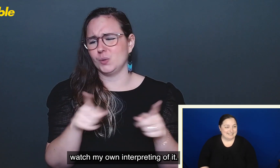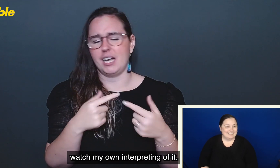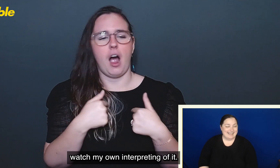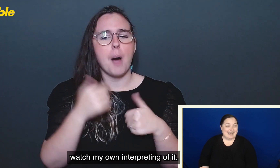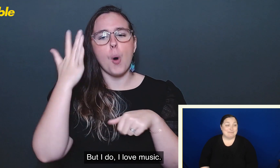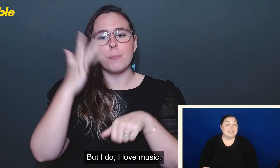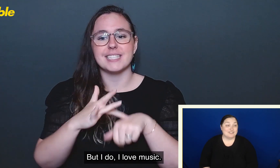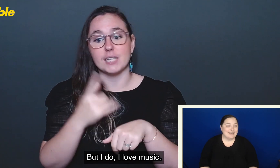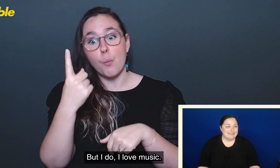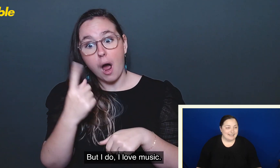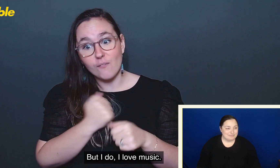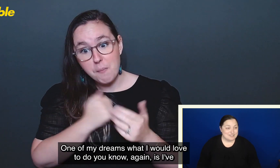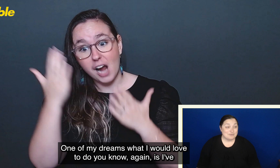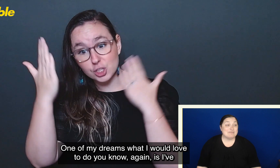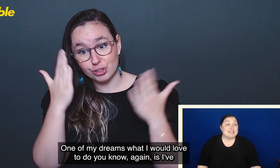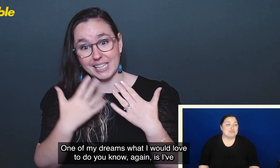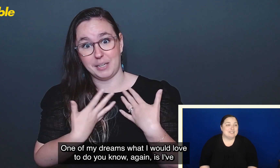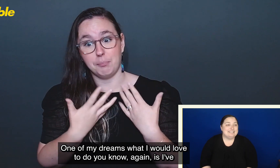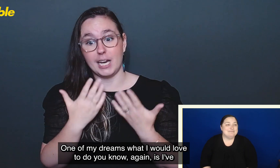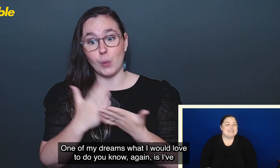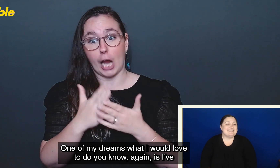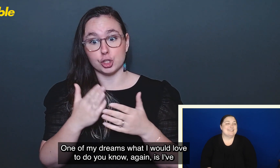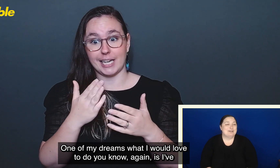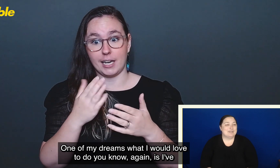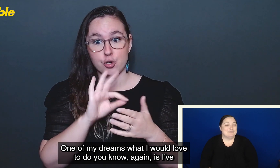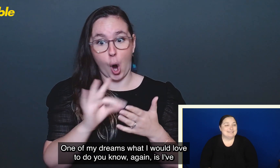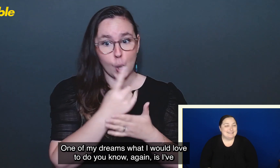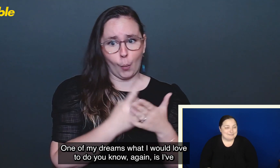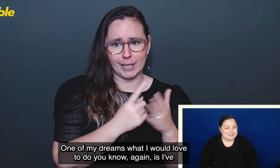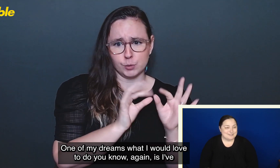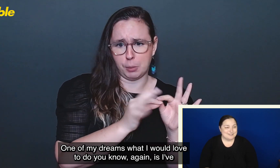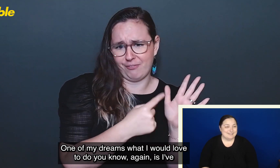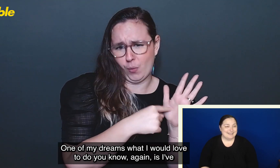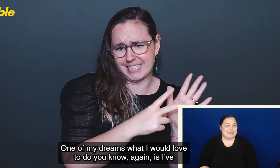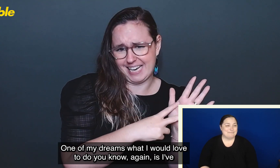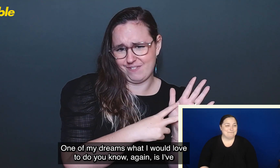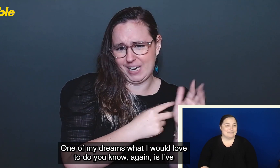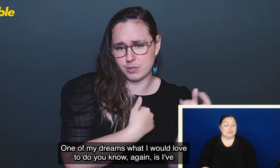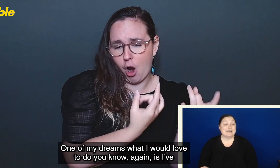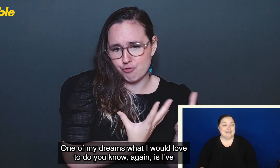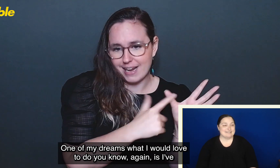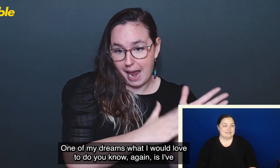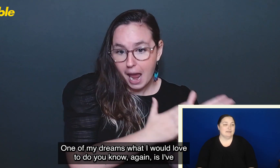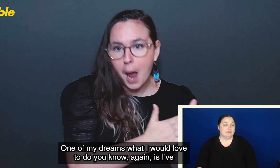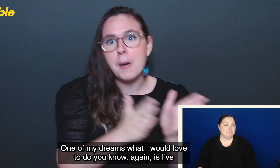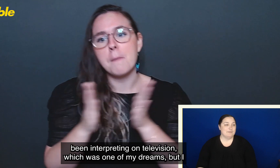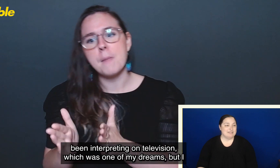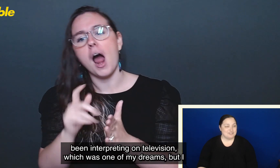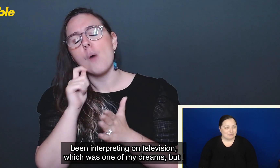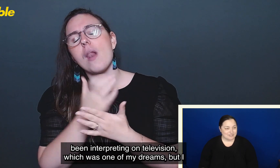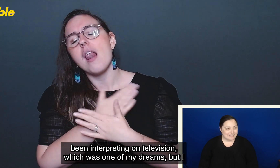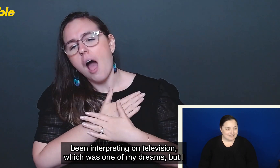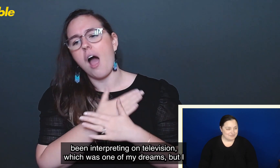of it. But I love music. One of my dreams, what I would love to do, again, is I've